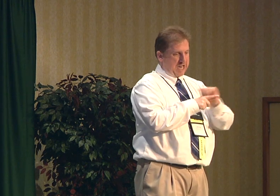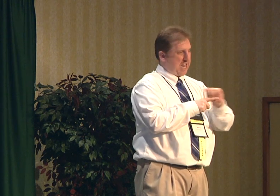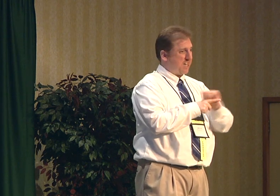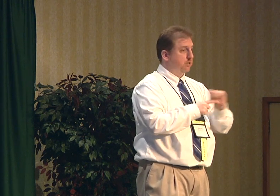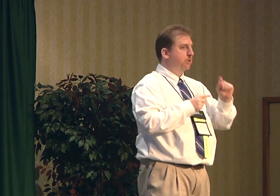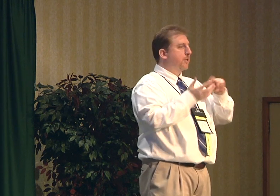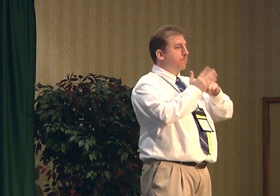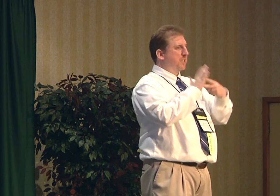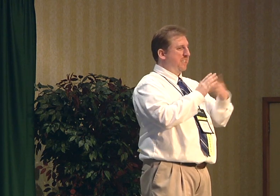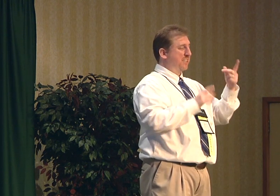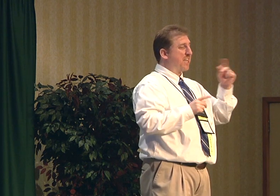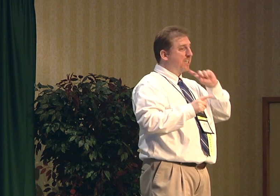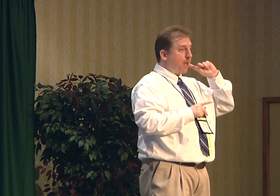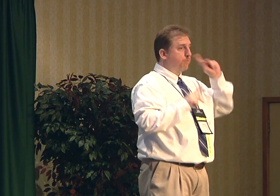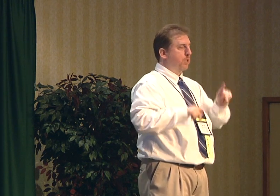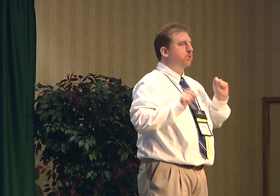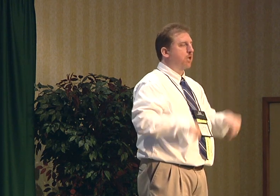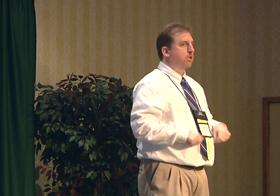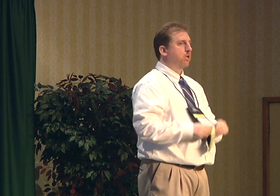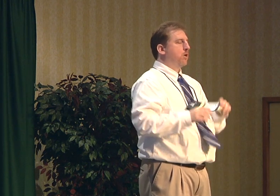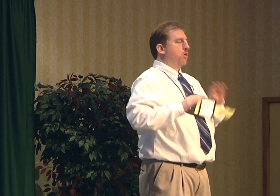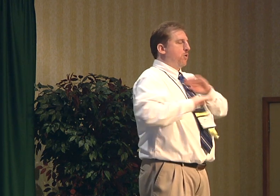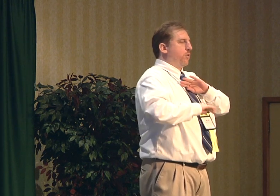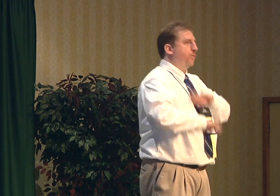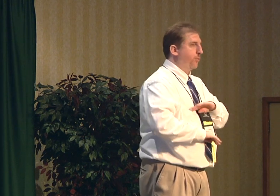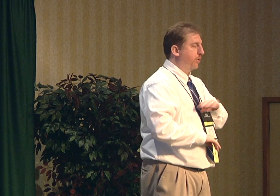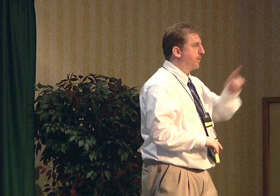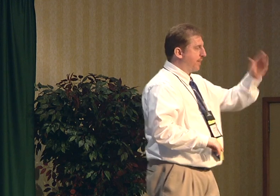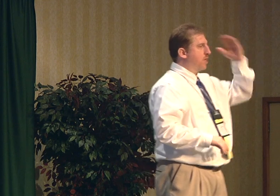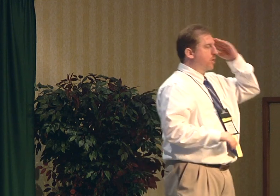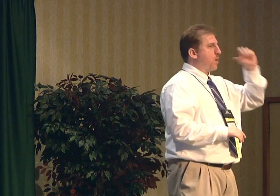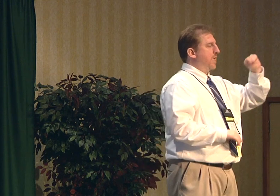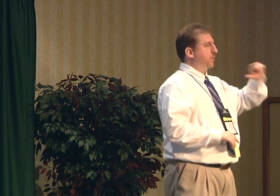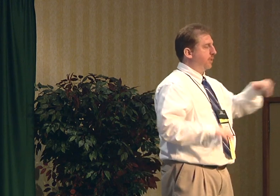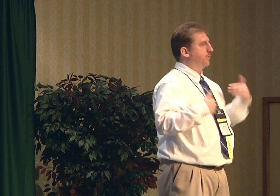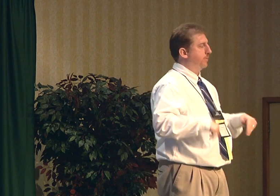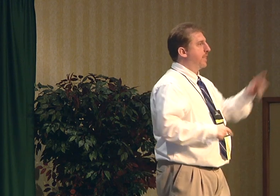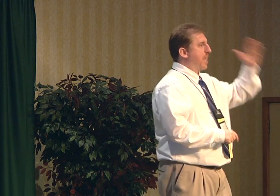Because that means that they've been trained, and the deaf person can feel relieved in knowing